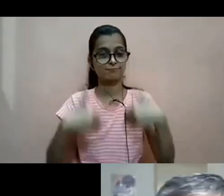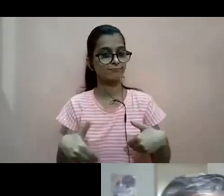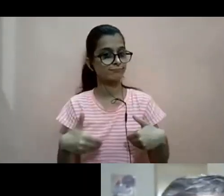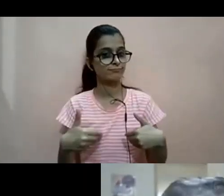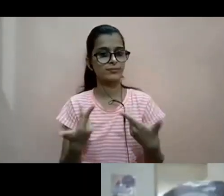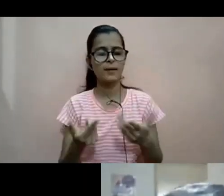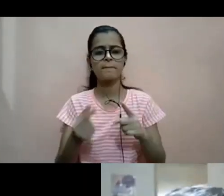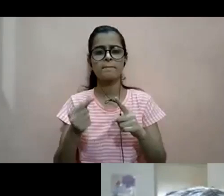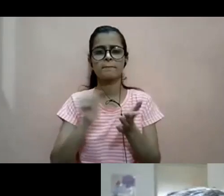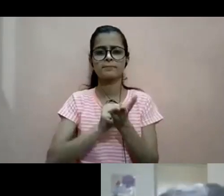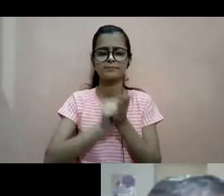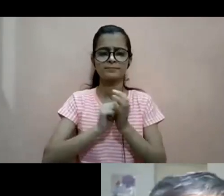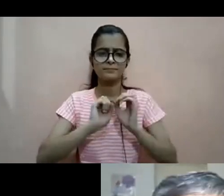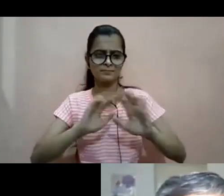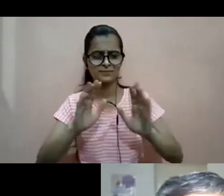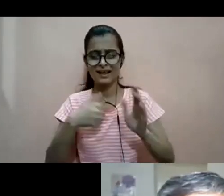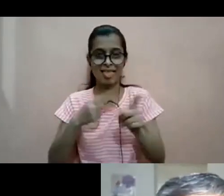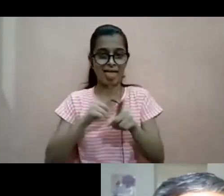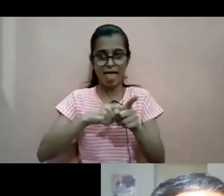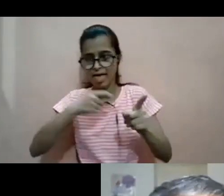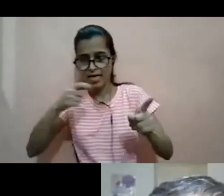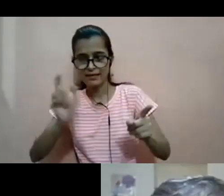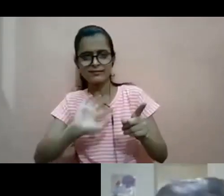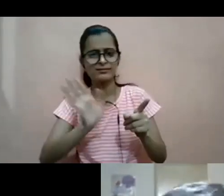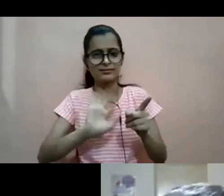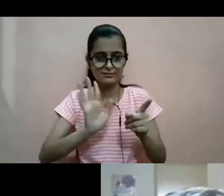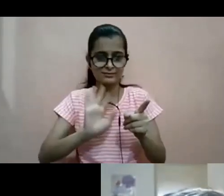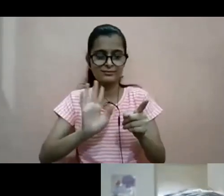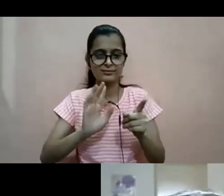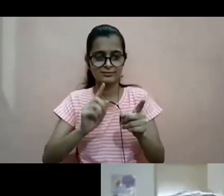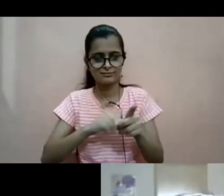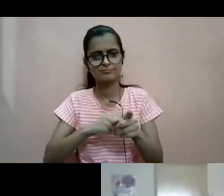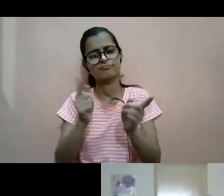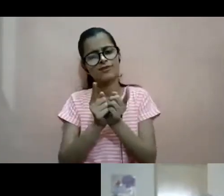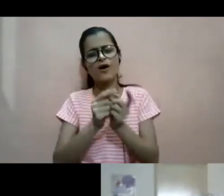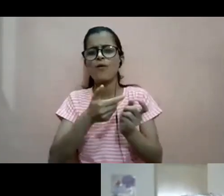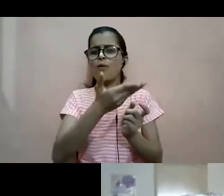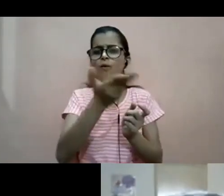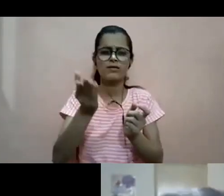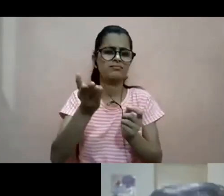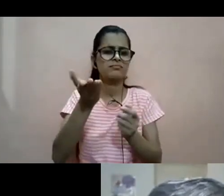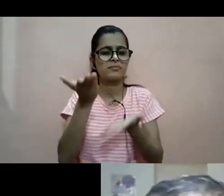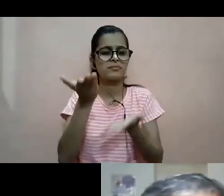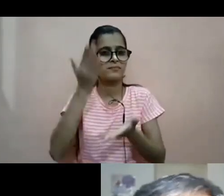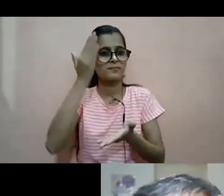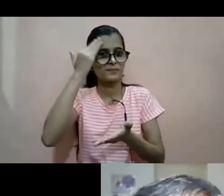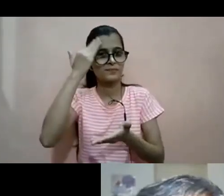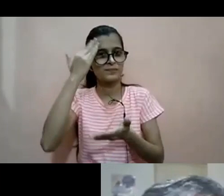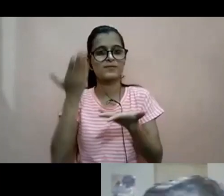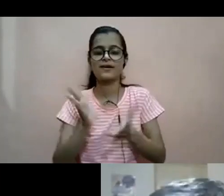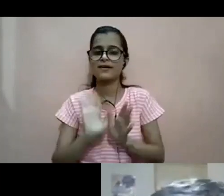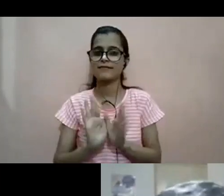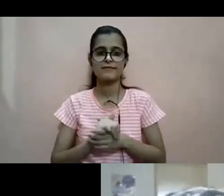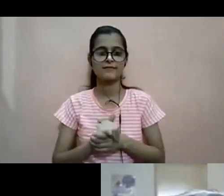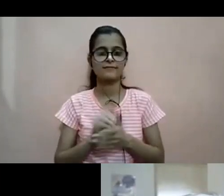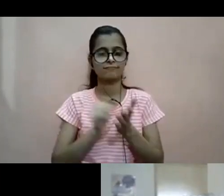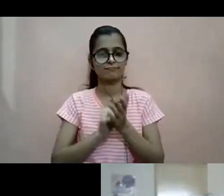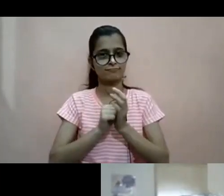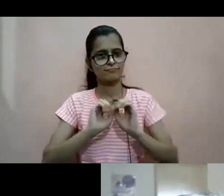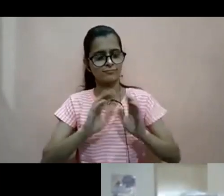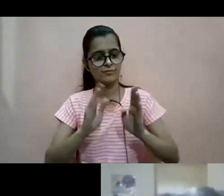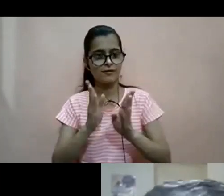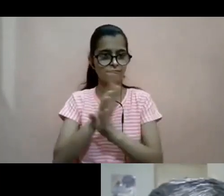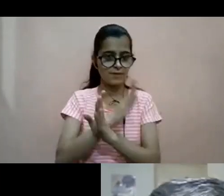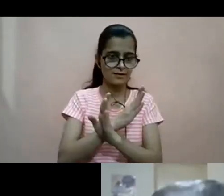shortly, because I'm not going to take a long time to introduce somebody who should be well known to all of you. Publications I'm reading backwards. Latest